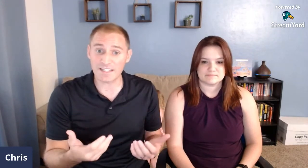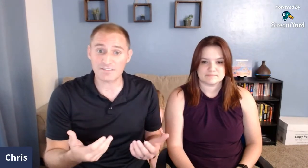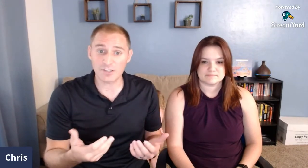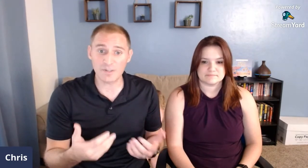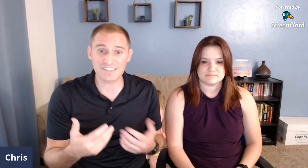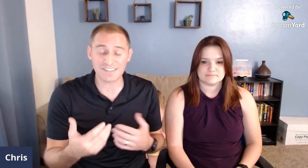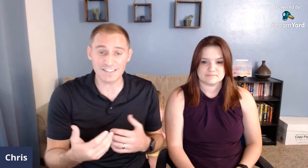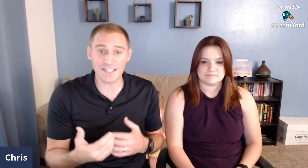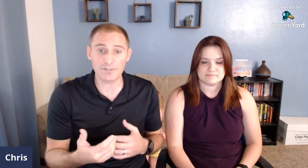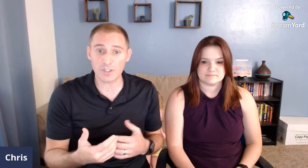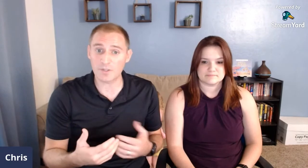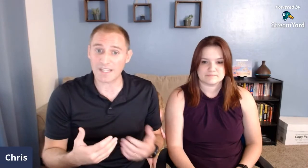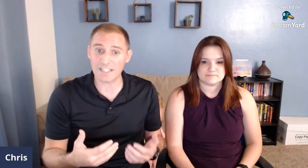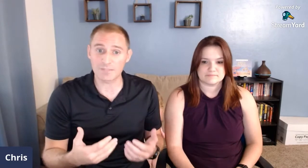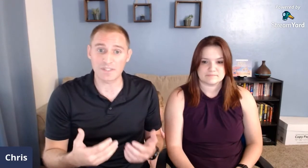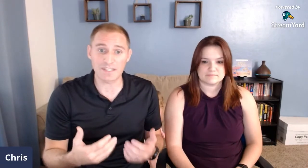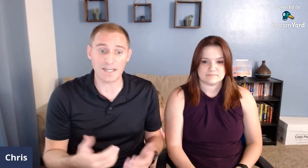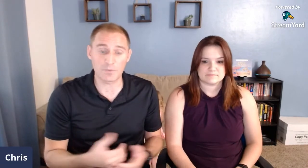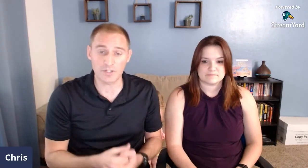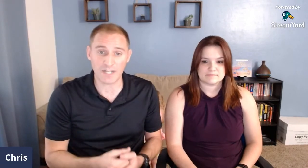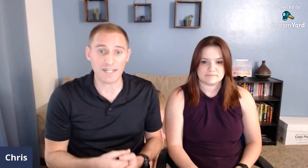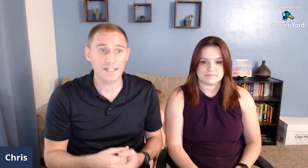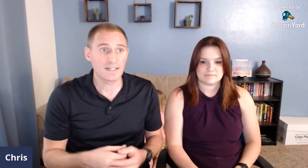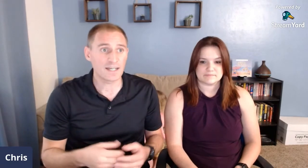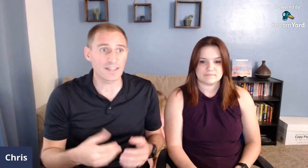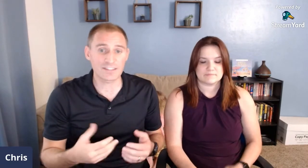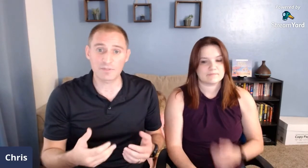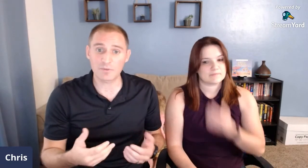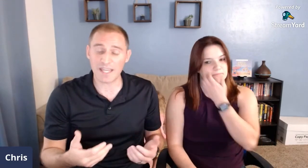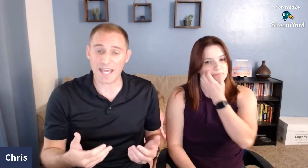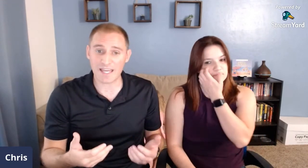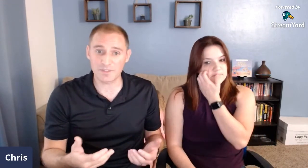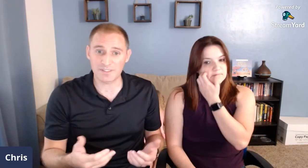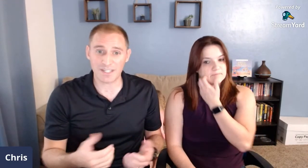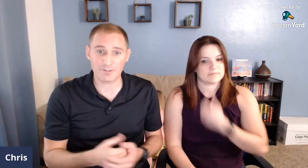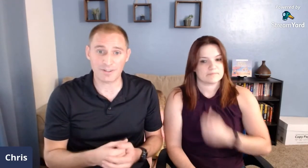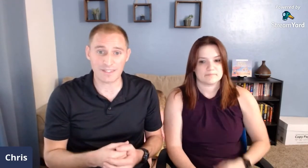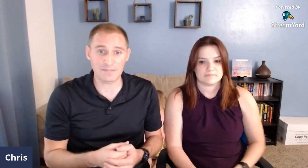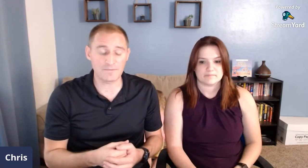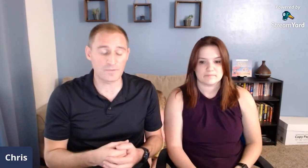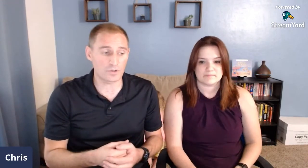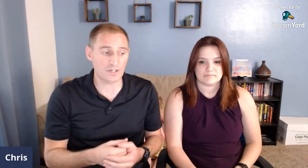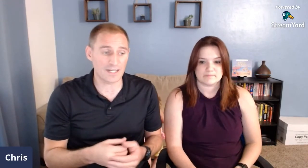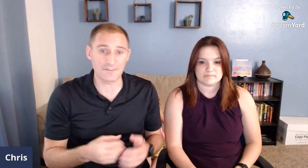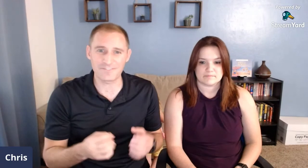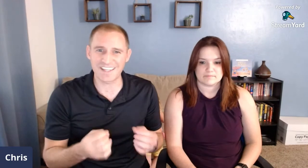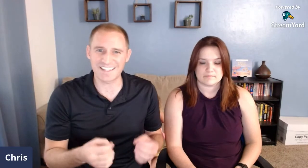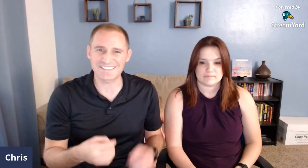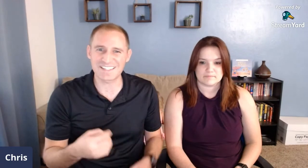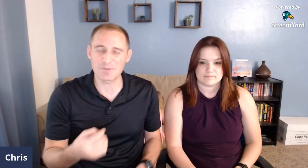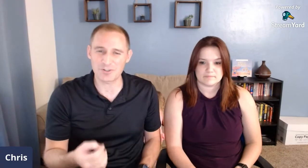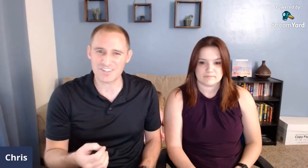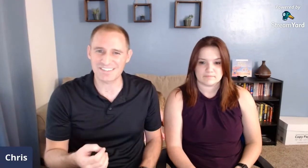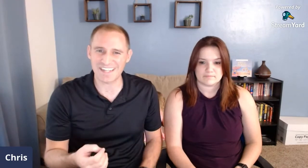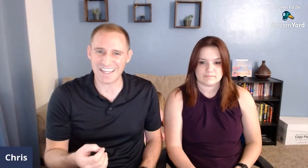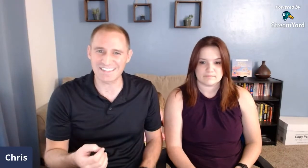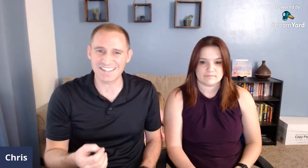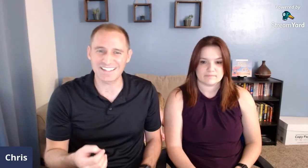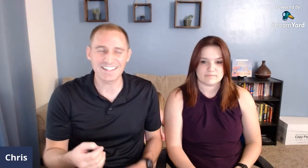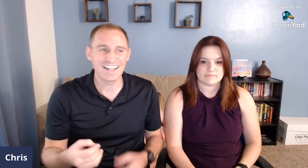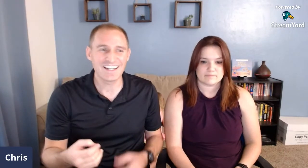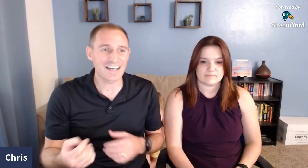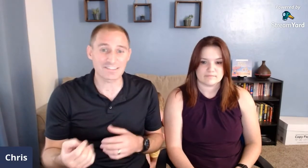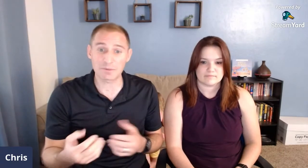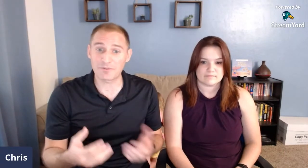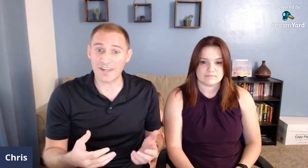And let us know what skill level you would like to be put at. This week we had put together a theme for feelings and emotions in